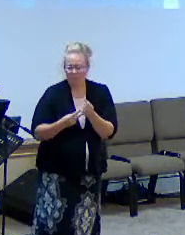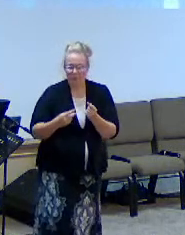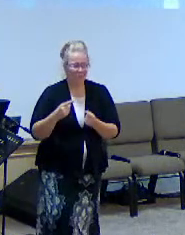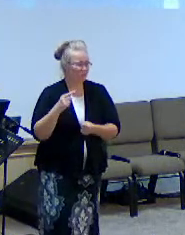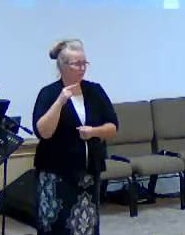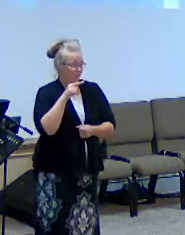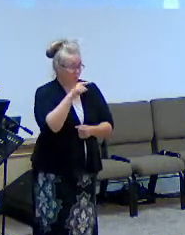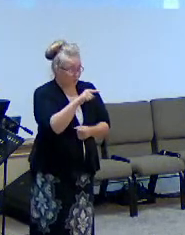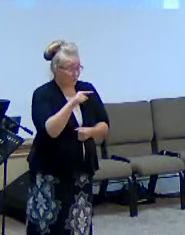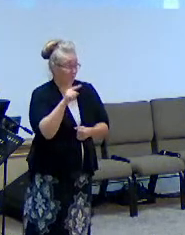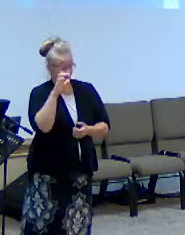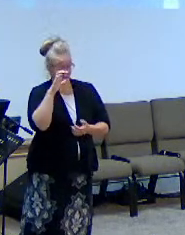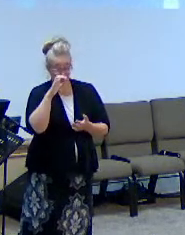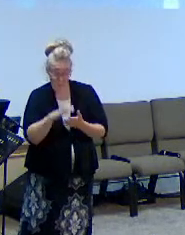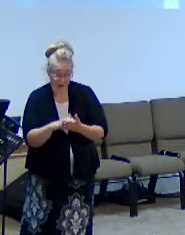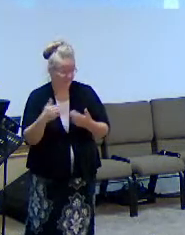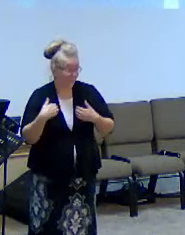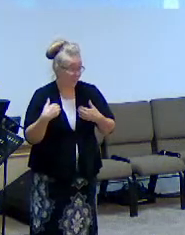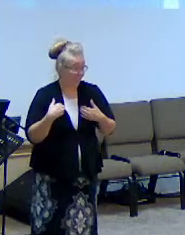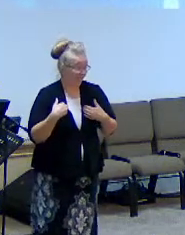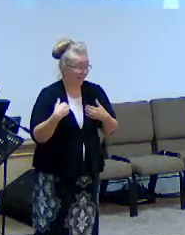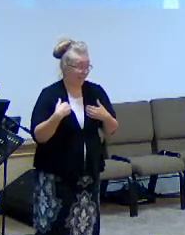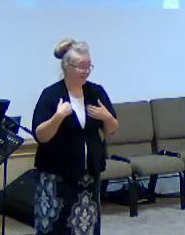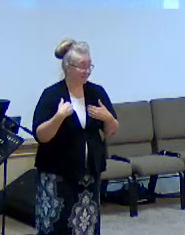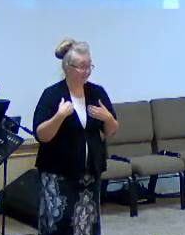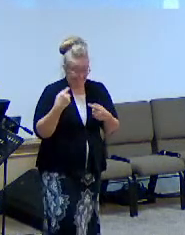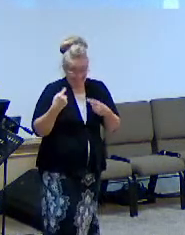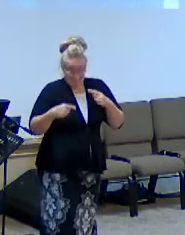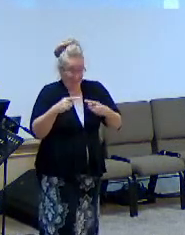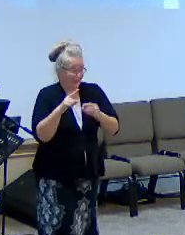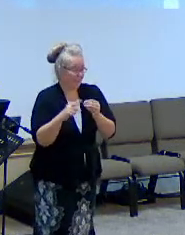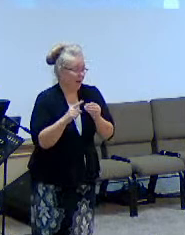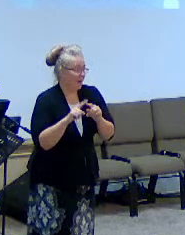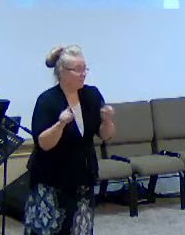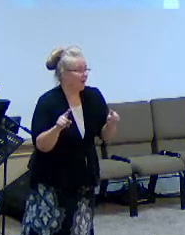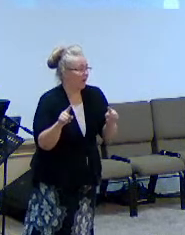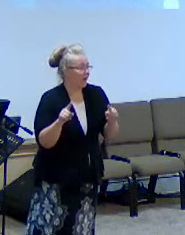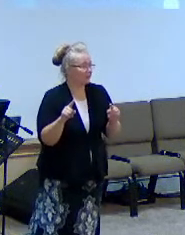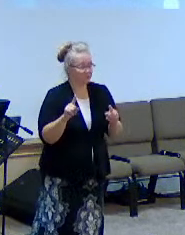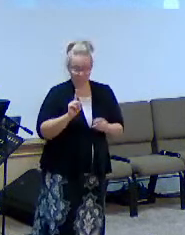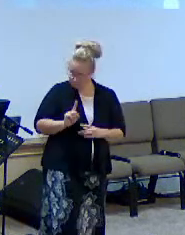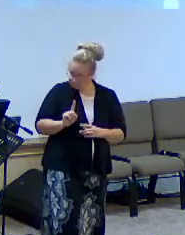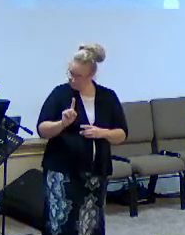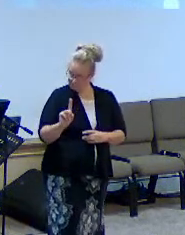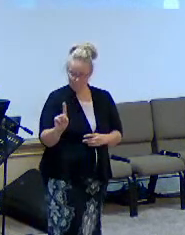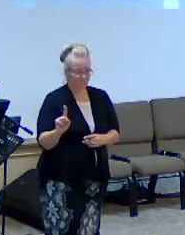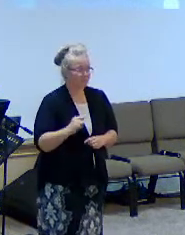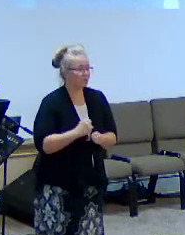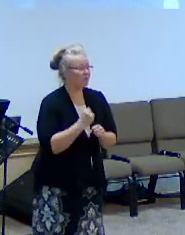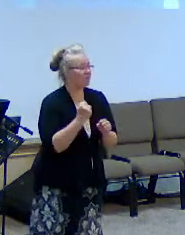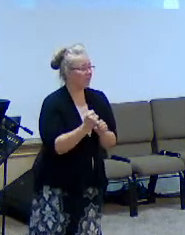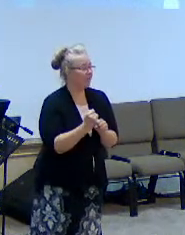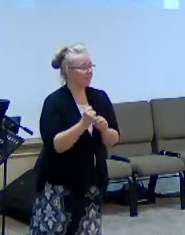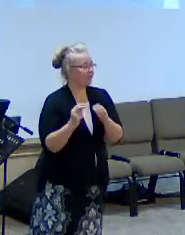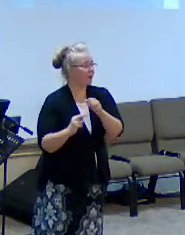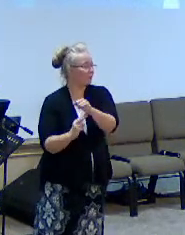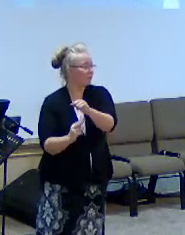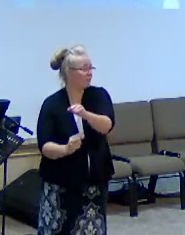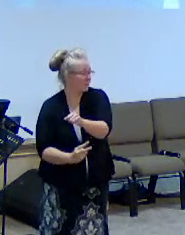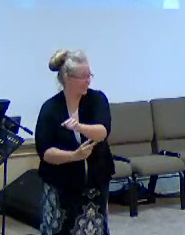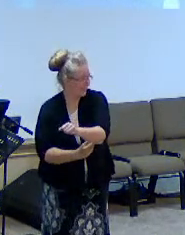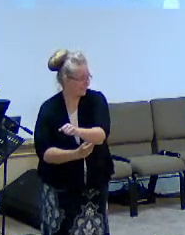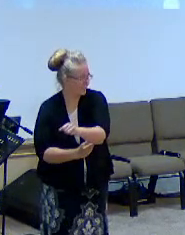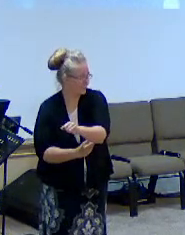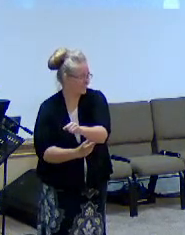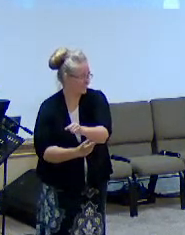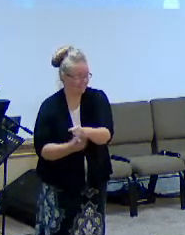hot... Amen. It's a hot iron between you. But if you make the approach right, what you're doing is you're creating a bridge,